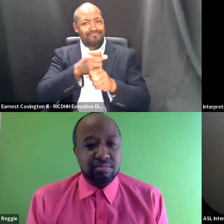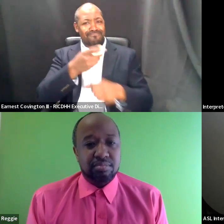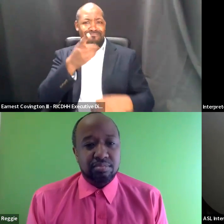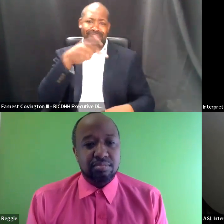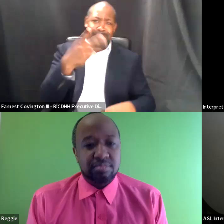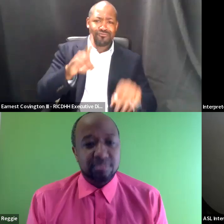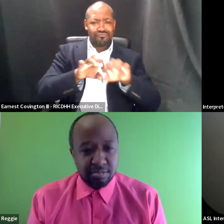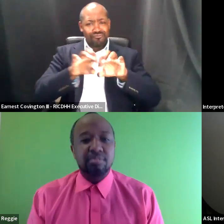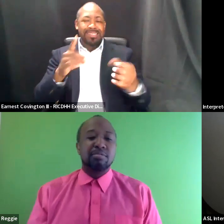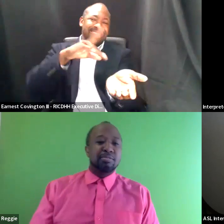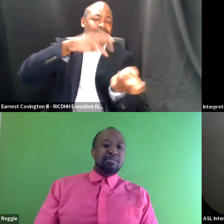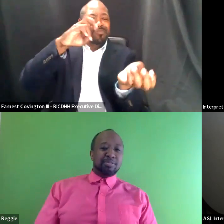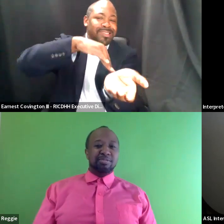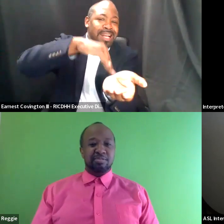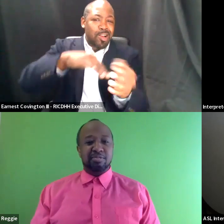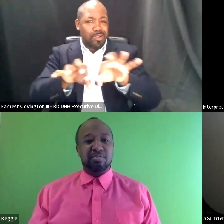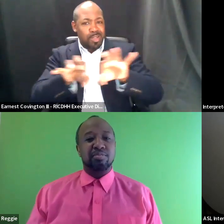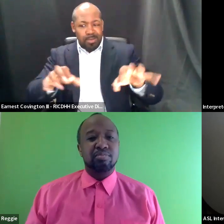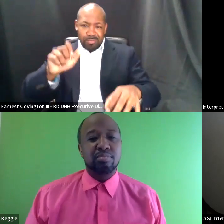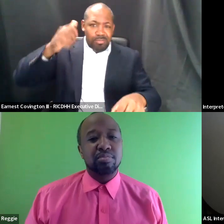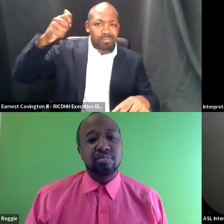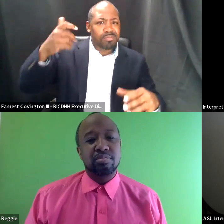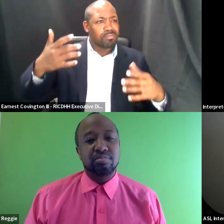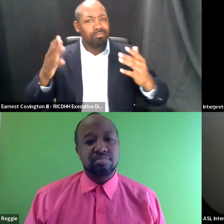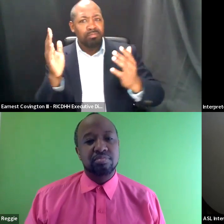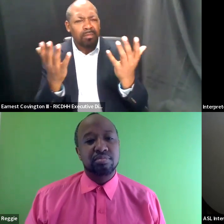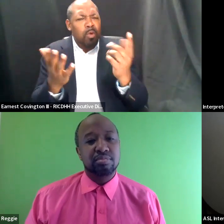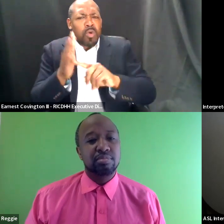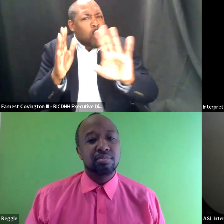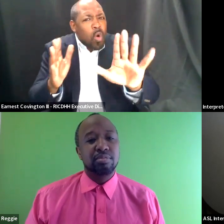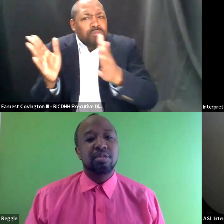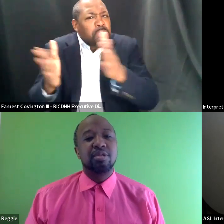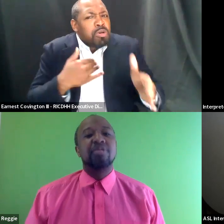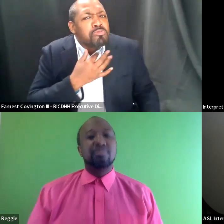you envision doing with that prestigious degree?